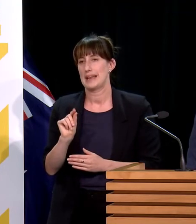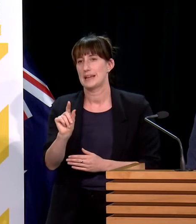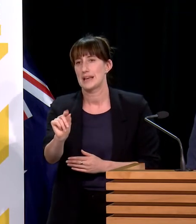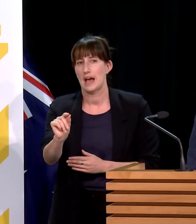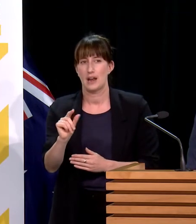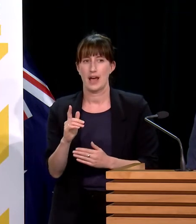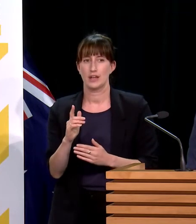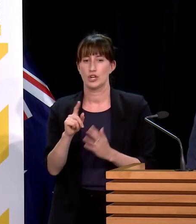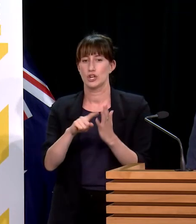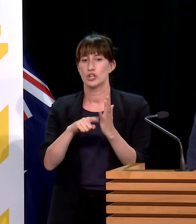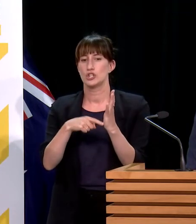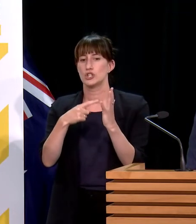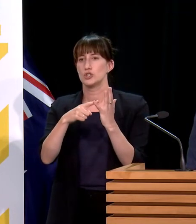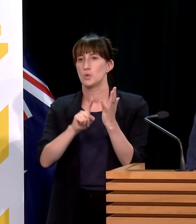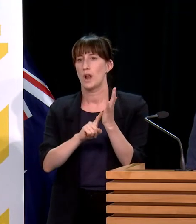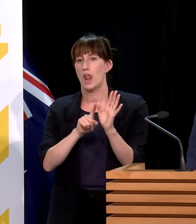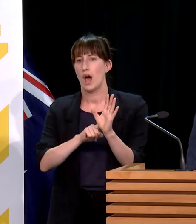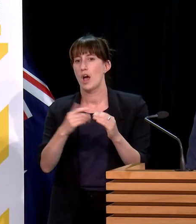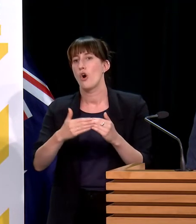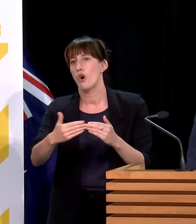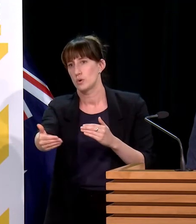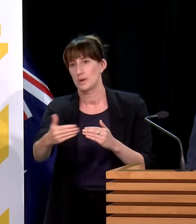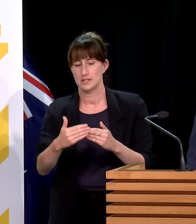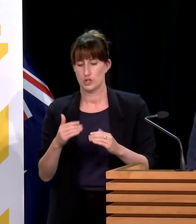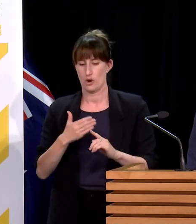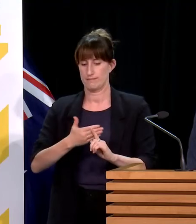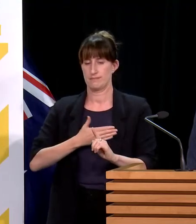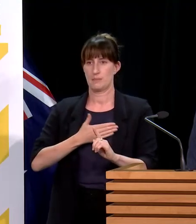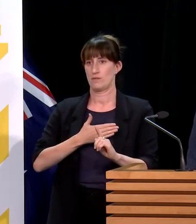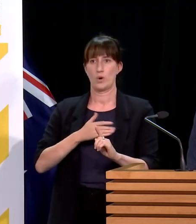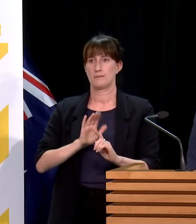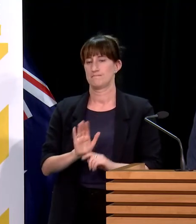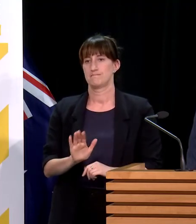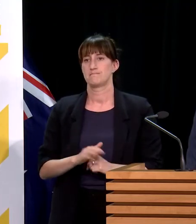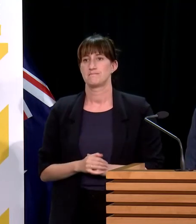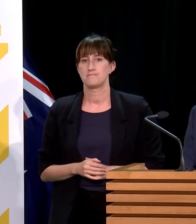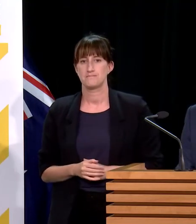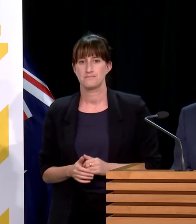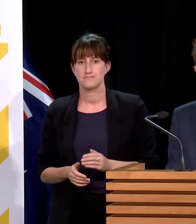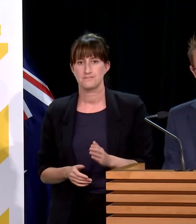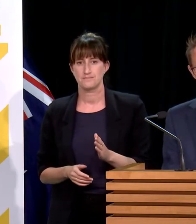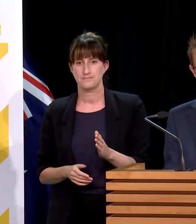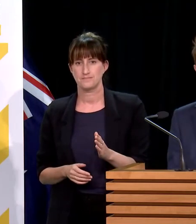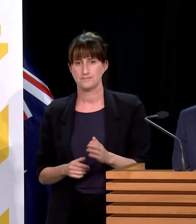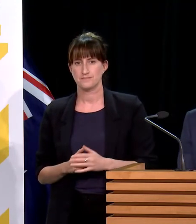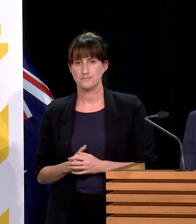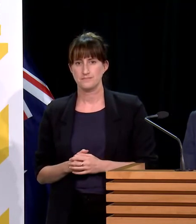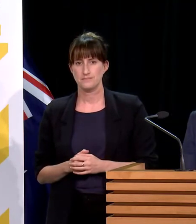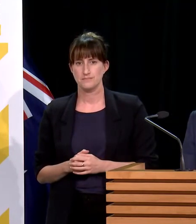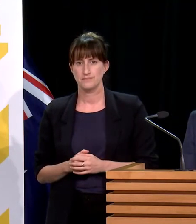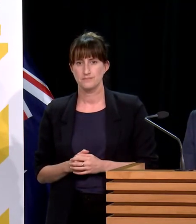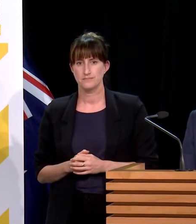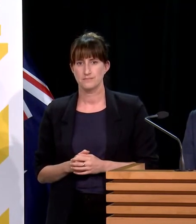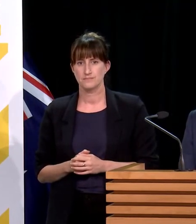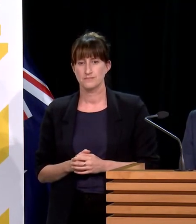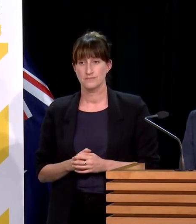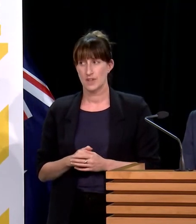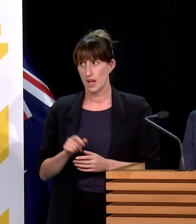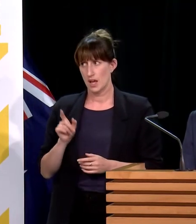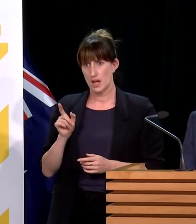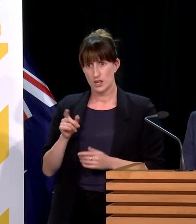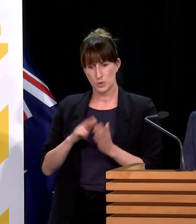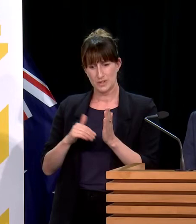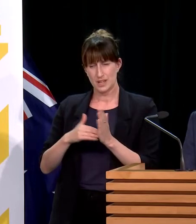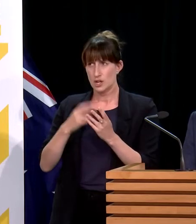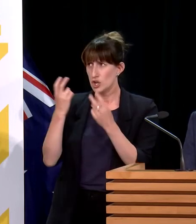second half of the year, rather than first half of the year. Are you looking at even contracting other vaccine manufacturers if